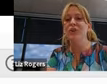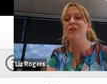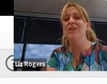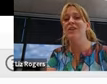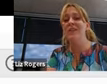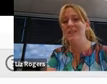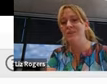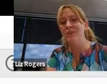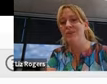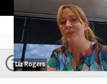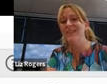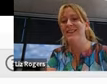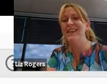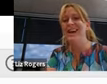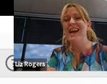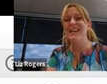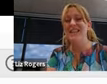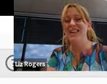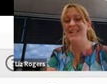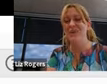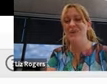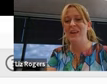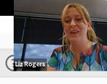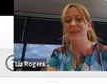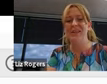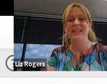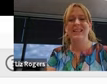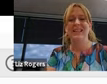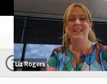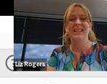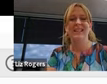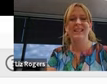has, Bruno, the various moods, and Jess as well there.